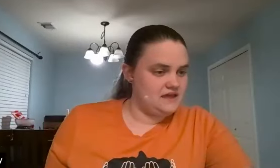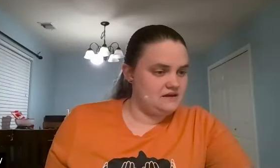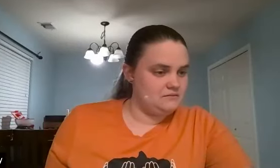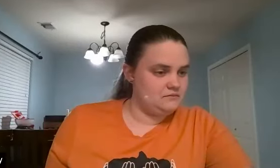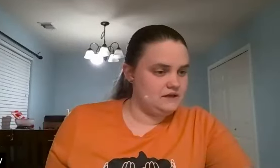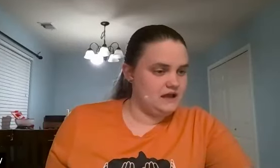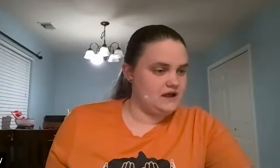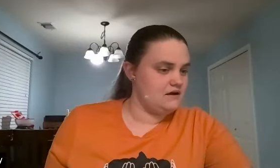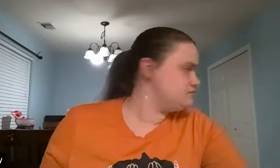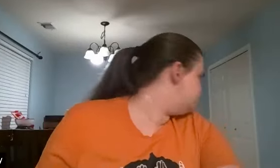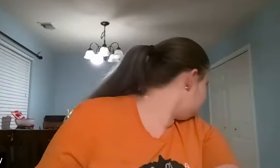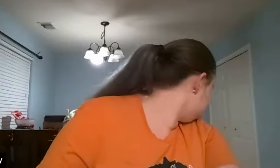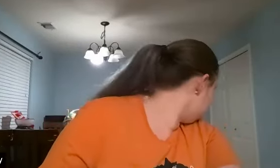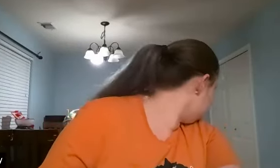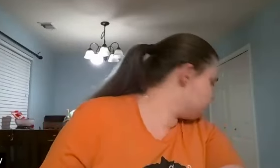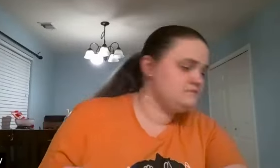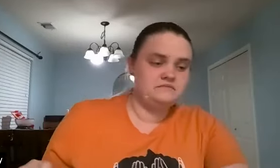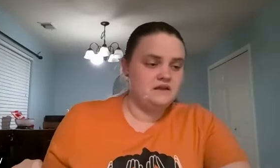Then we have,